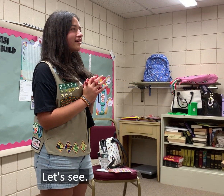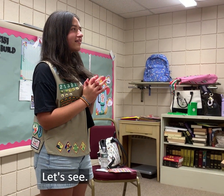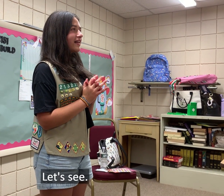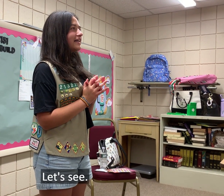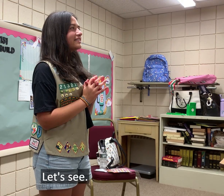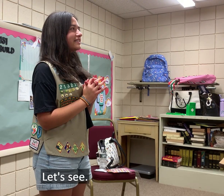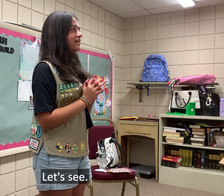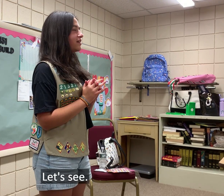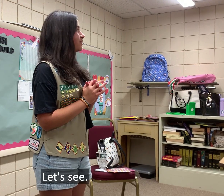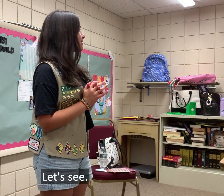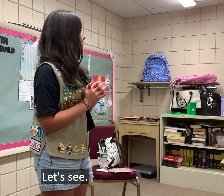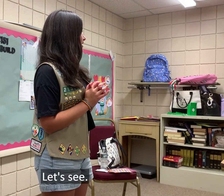Let's see.